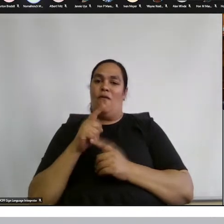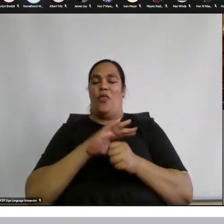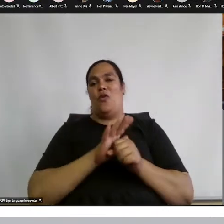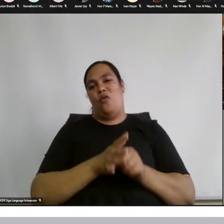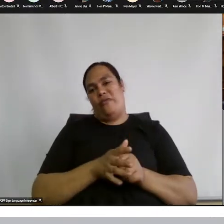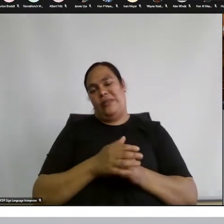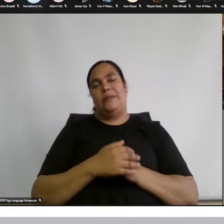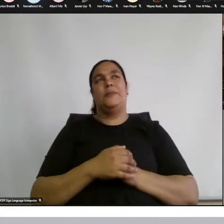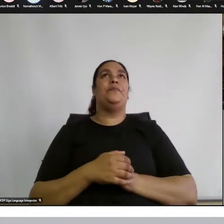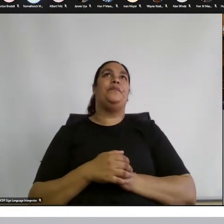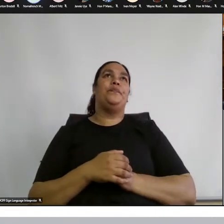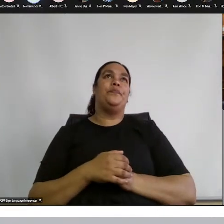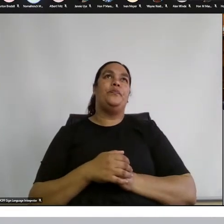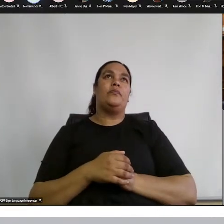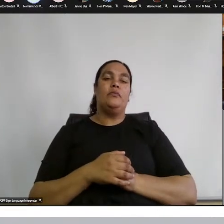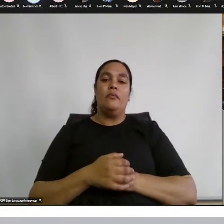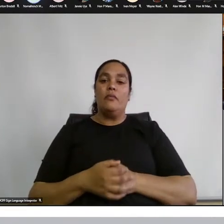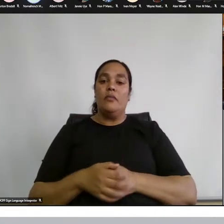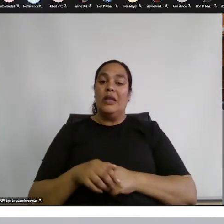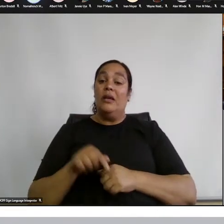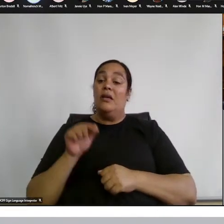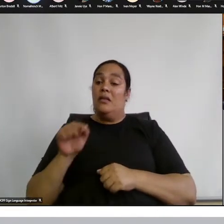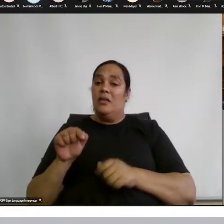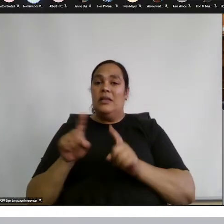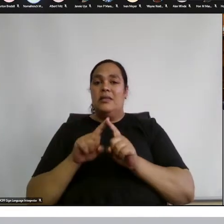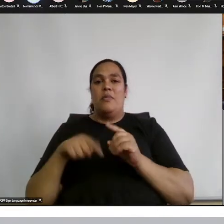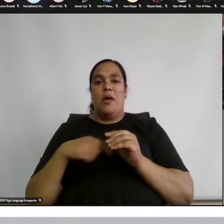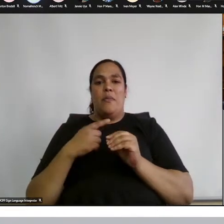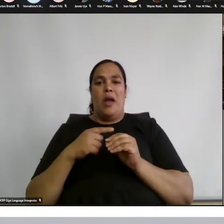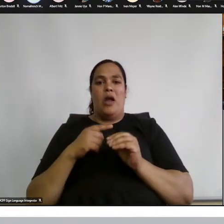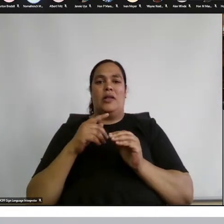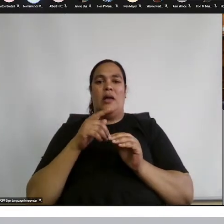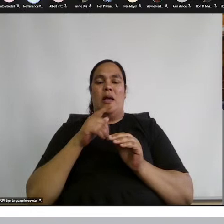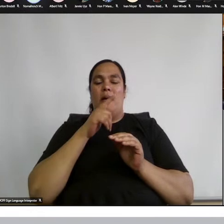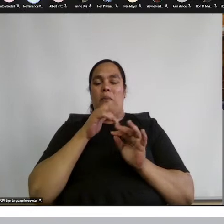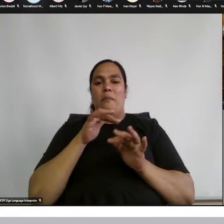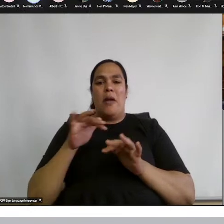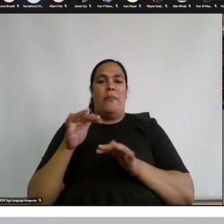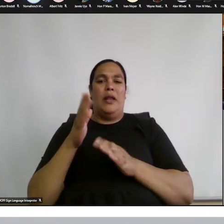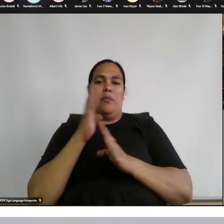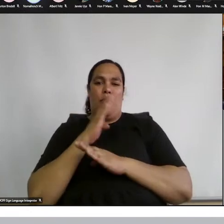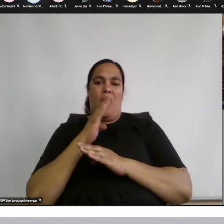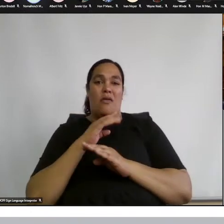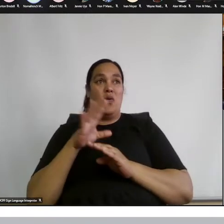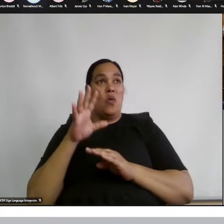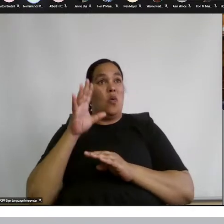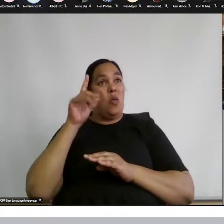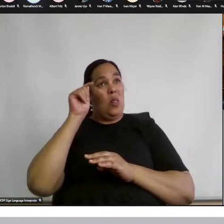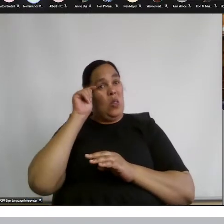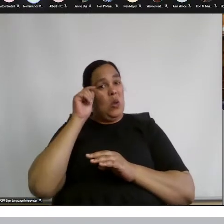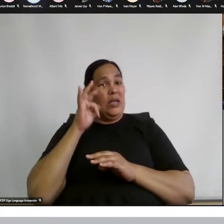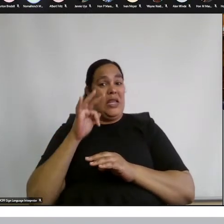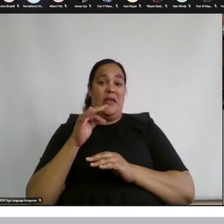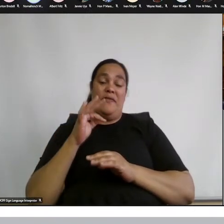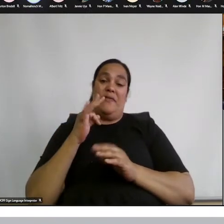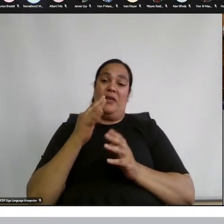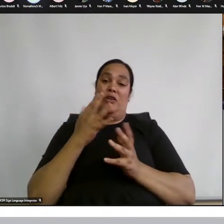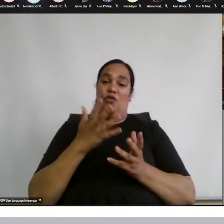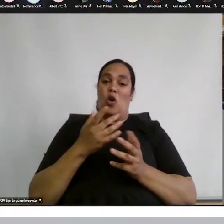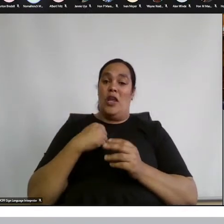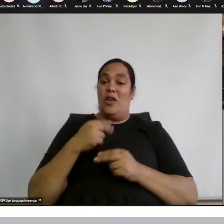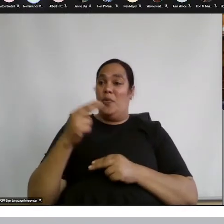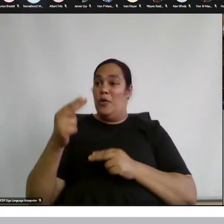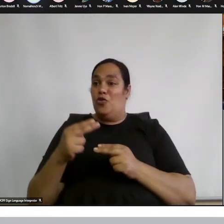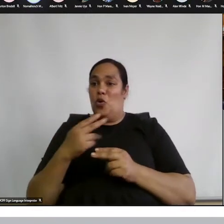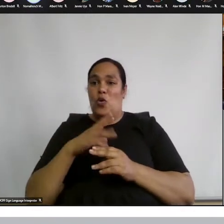pandemic. The good, it's about the public-private partnership. No one would have thought that if in case that we are short